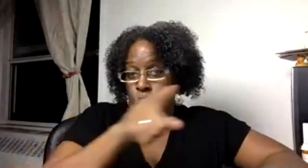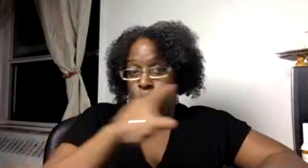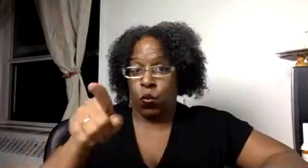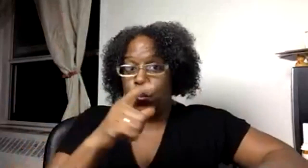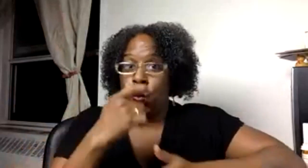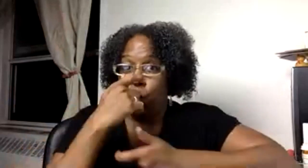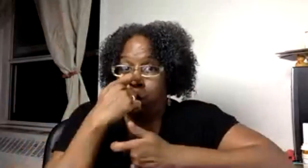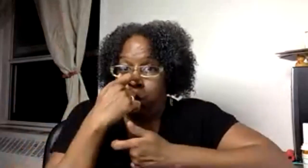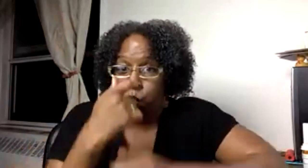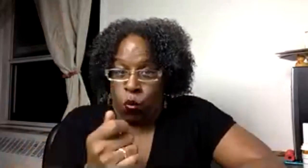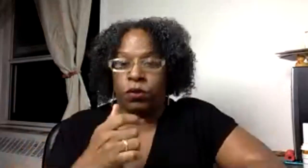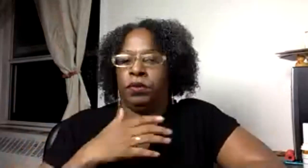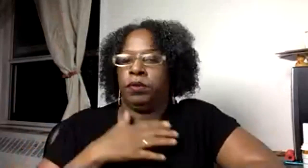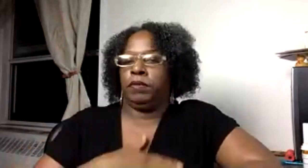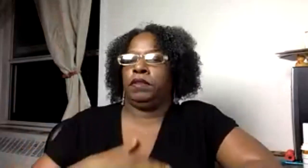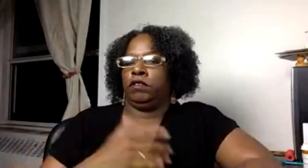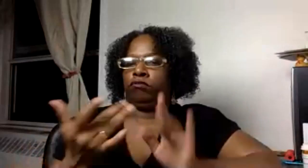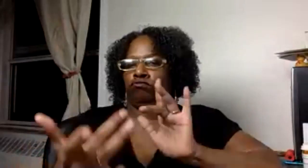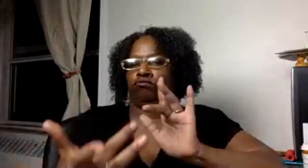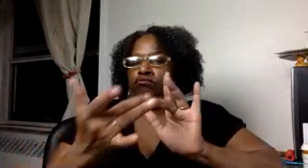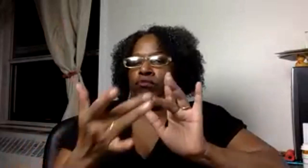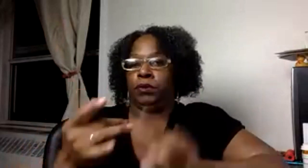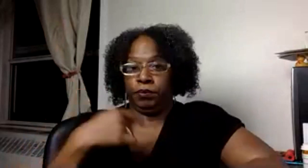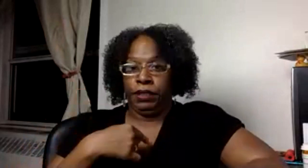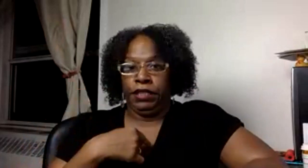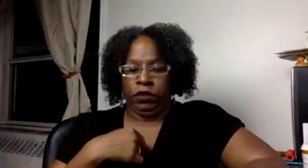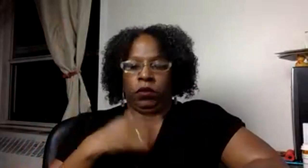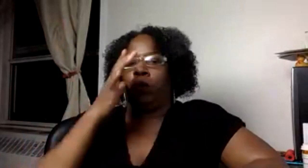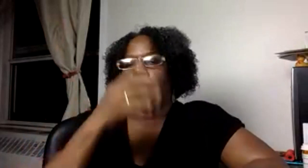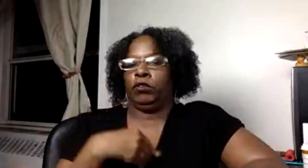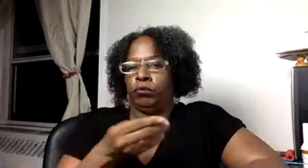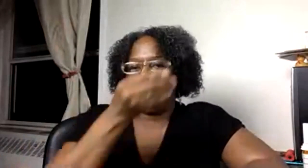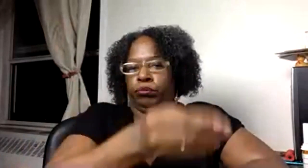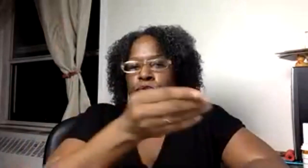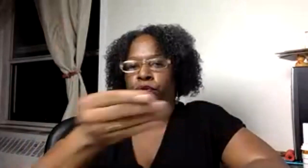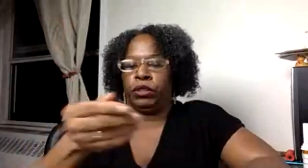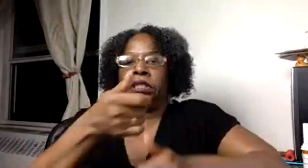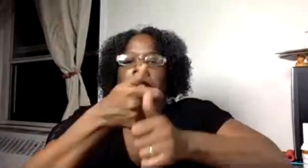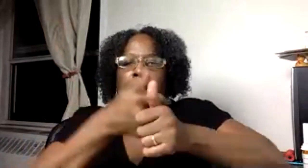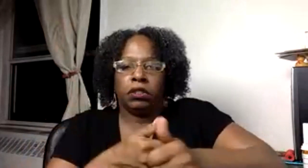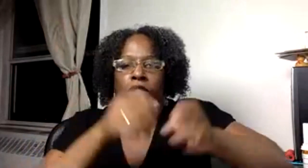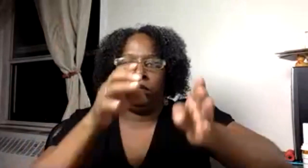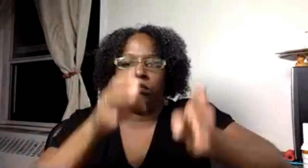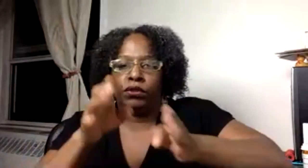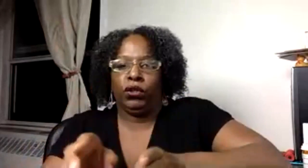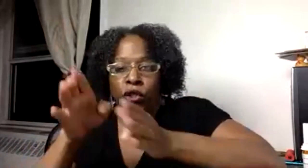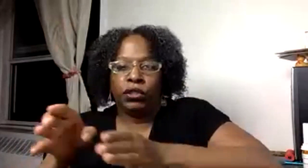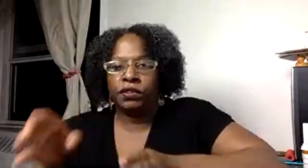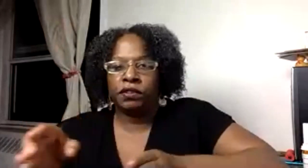other. You know, so if that's something you're interested in, please reach out directly to me and I will pass along the information to you on